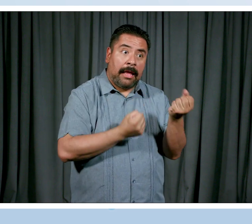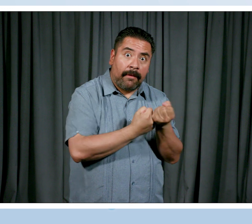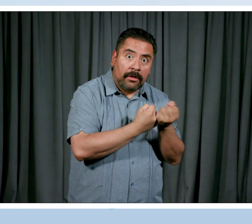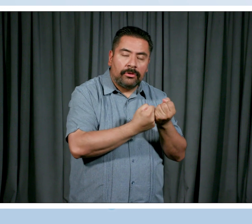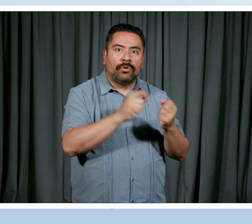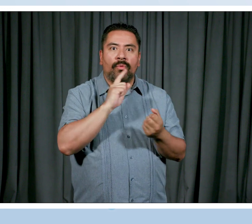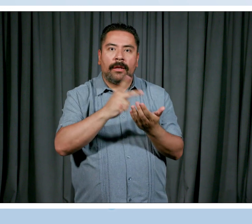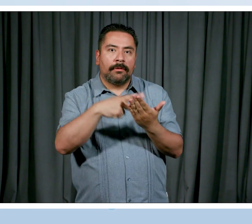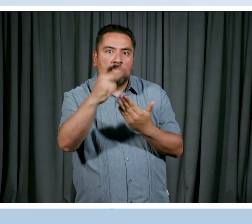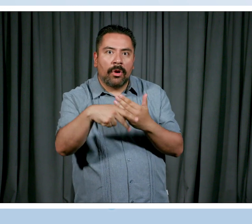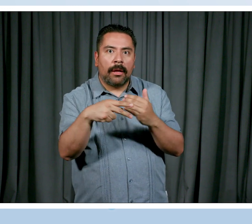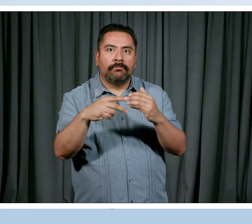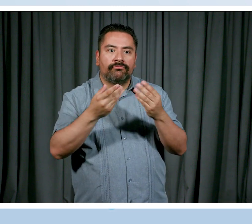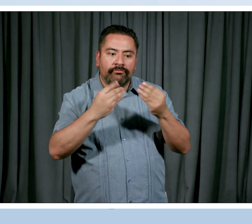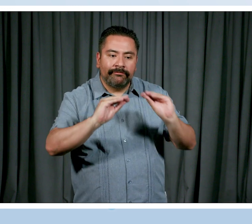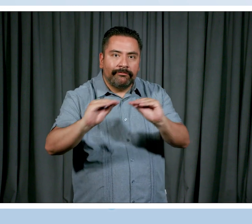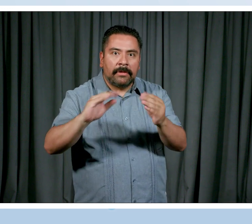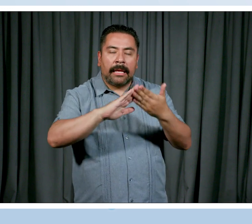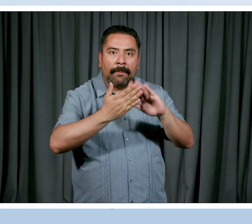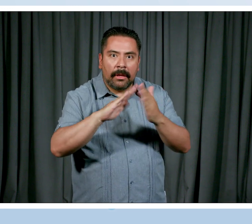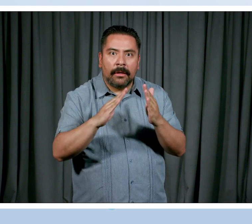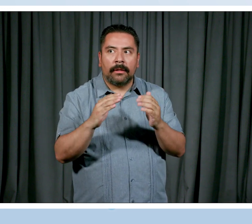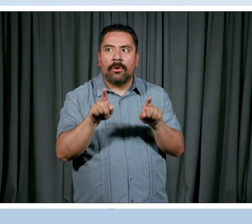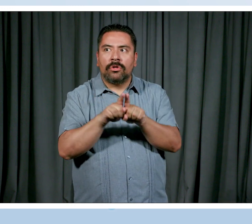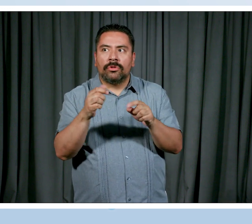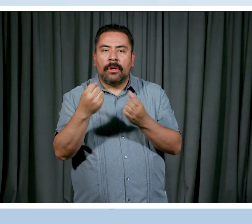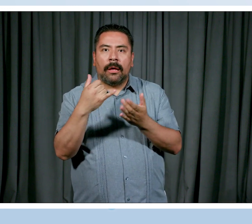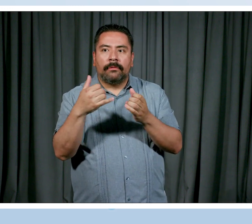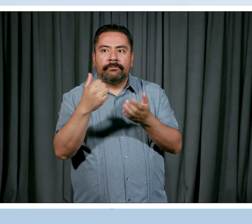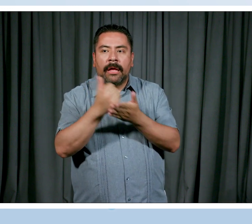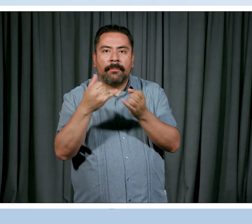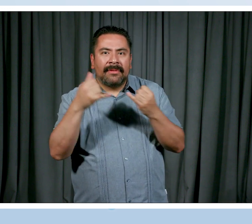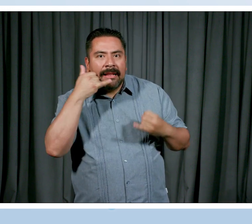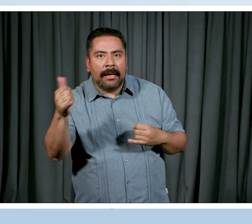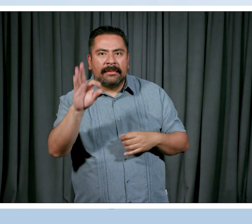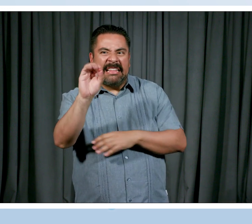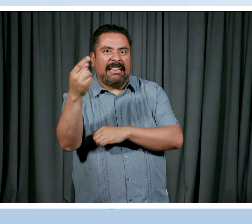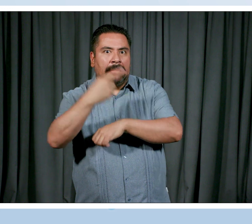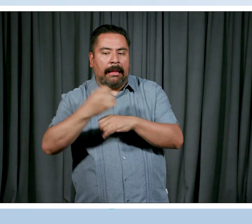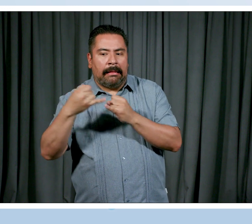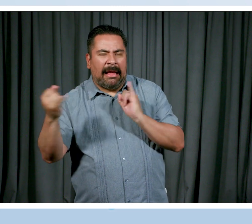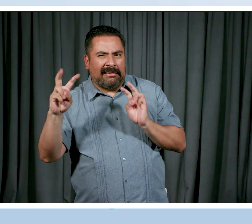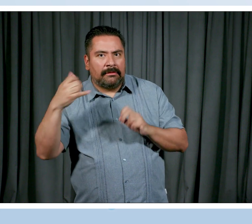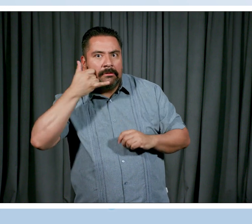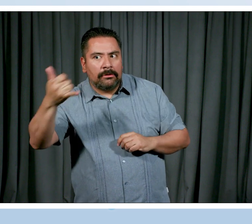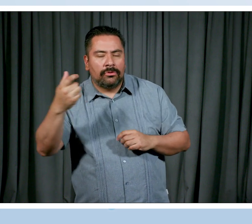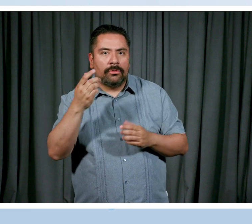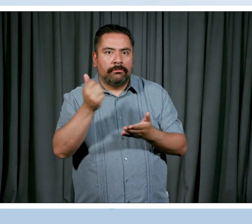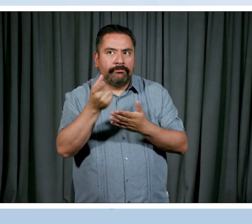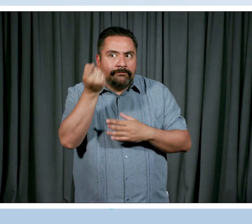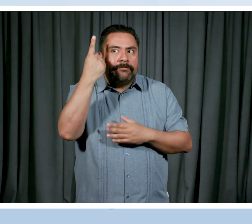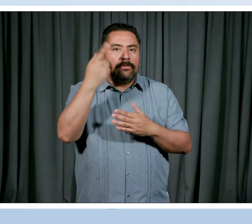really program in community or over our helpline or now our 988 line to understand what the needs